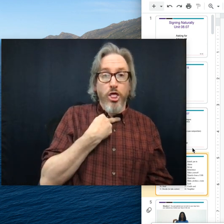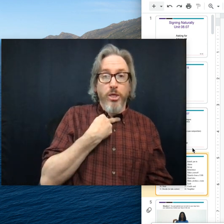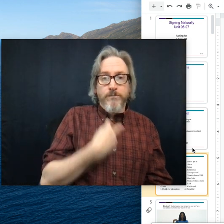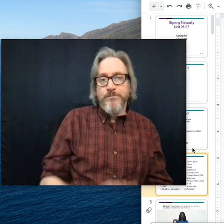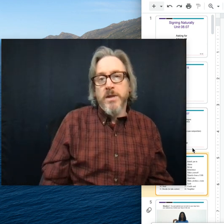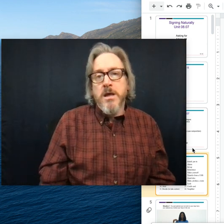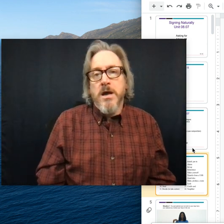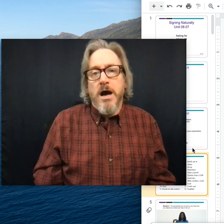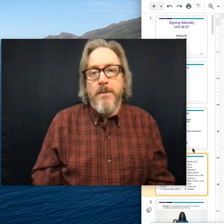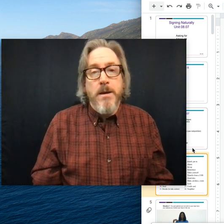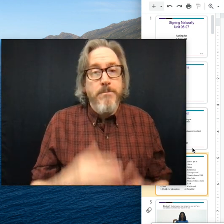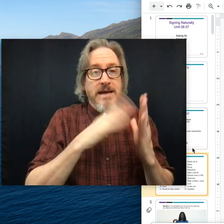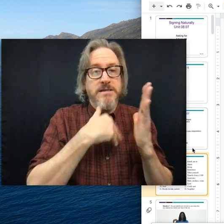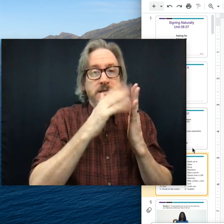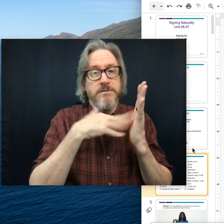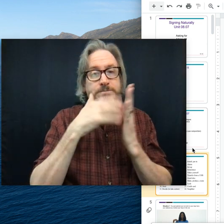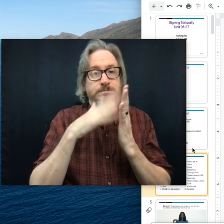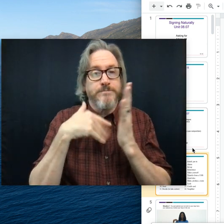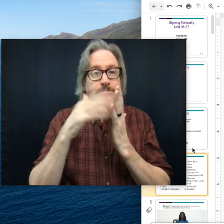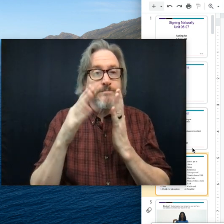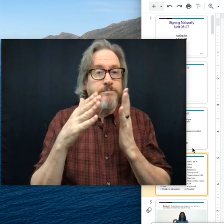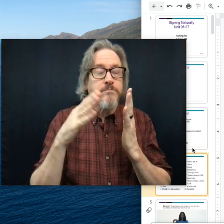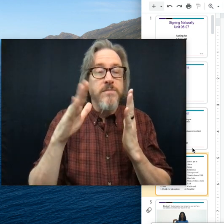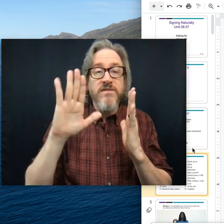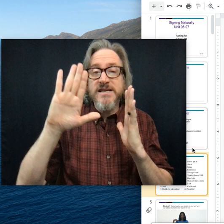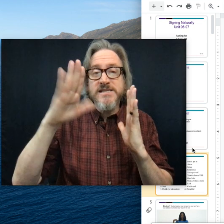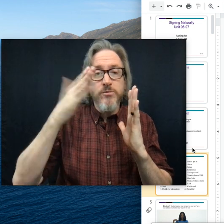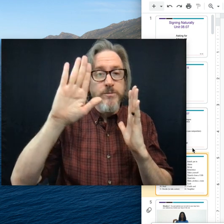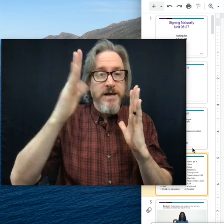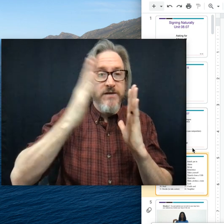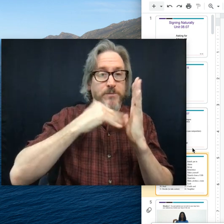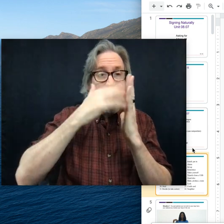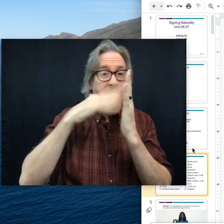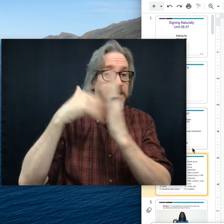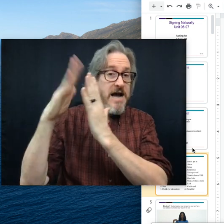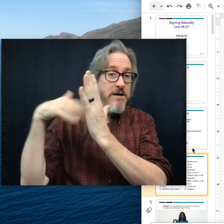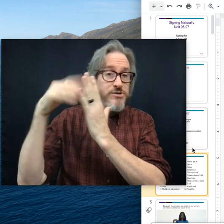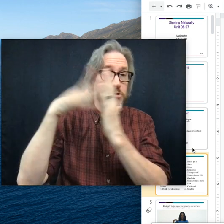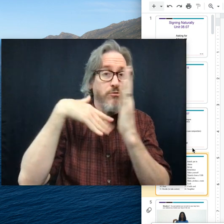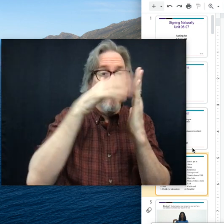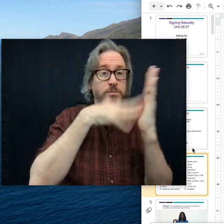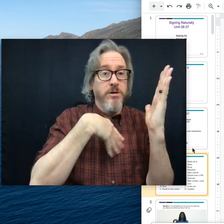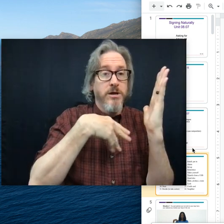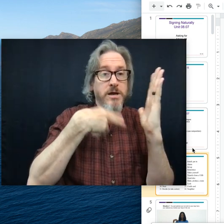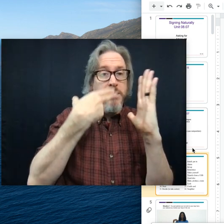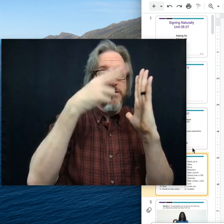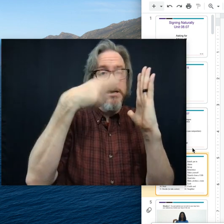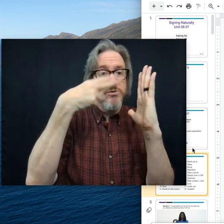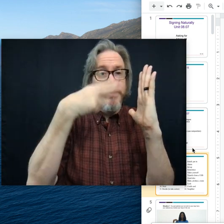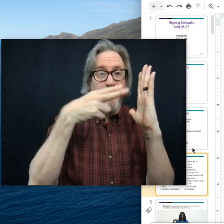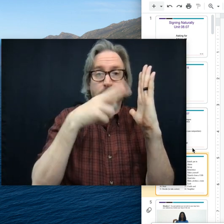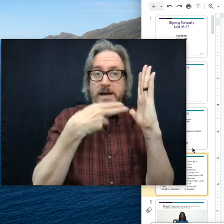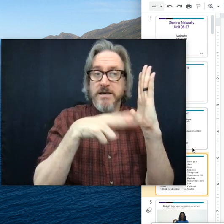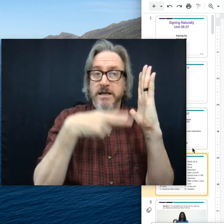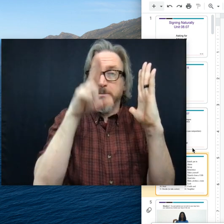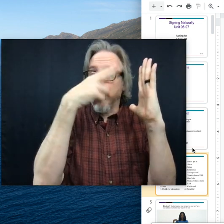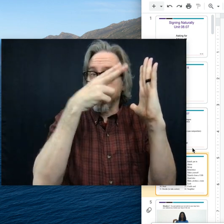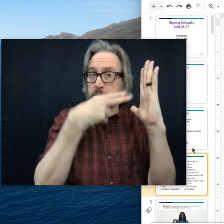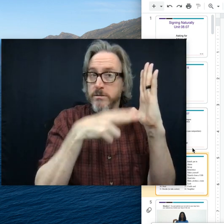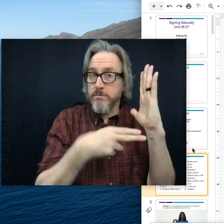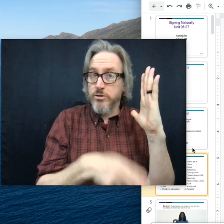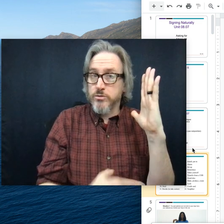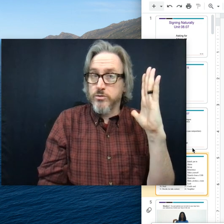stuck. Paint. This would be if you're painting like a house or a room. This would be if you're painting